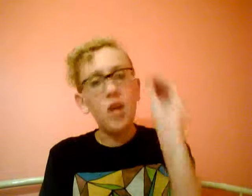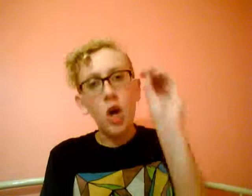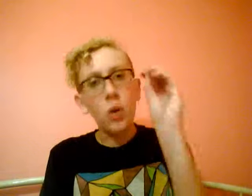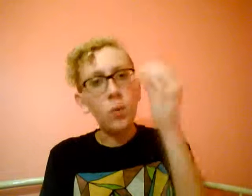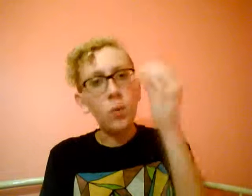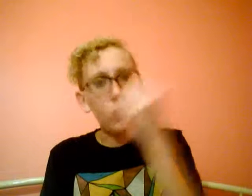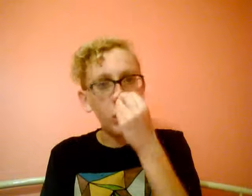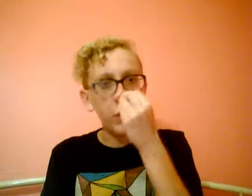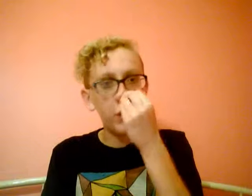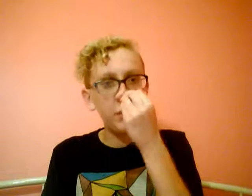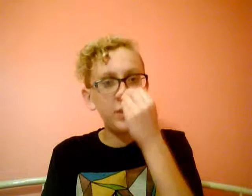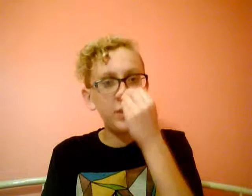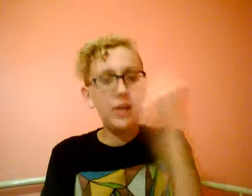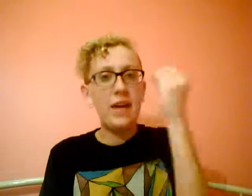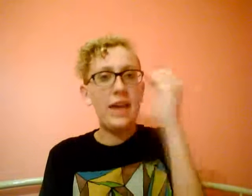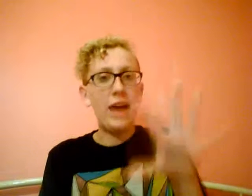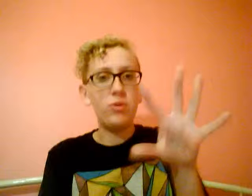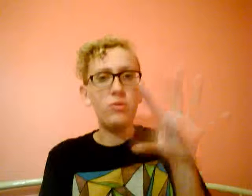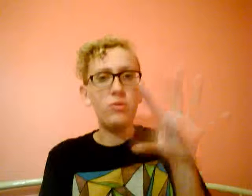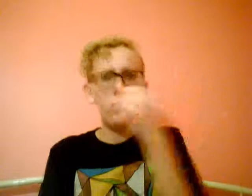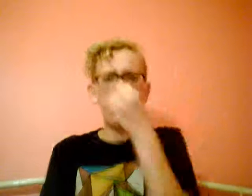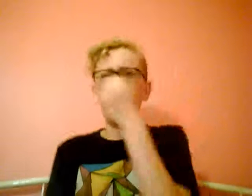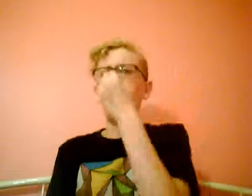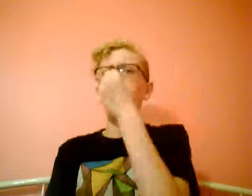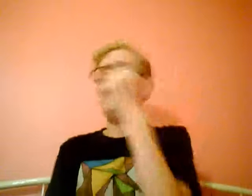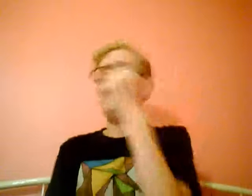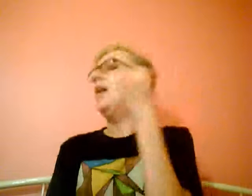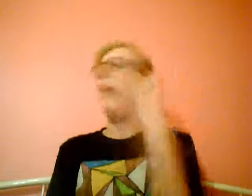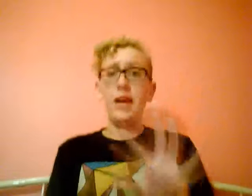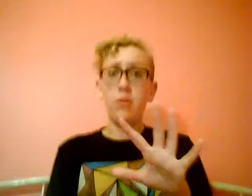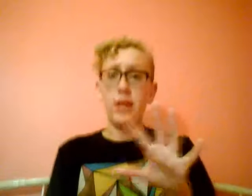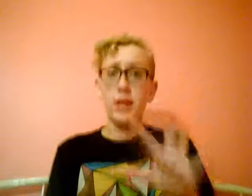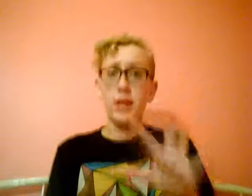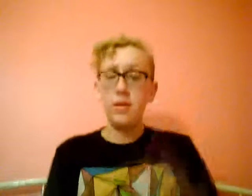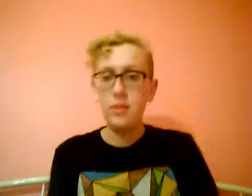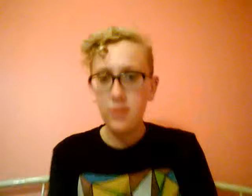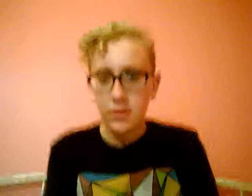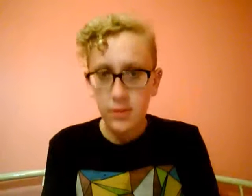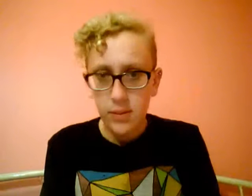an O on your nose and out. I don't care.